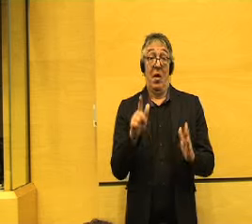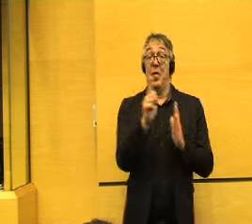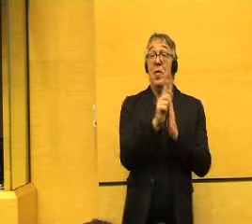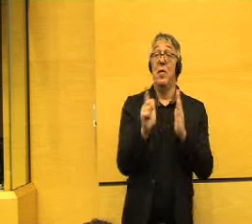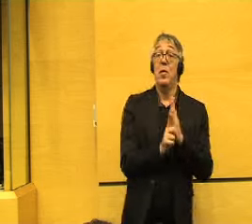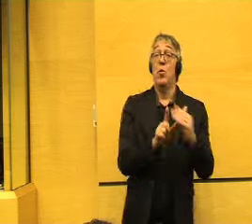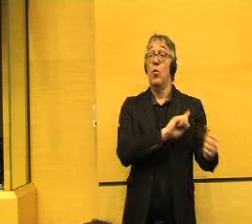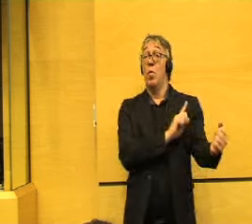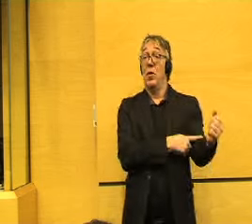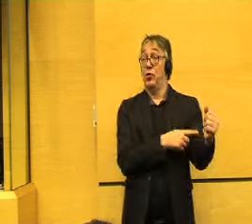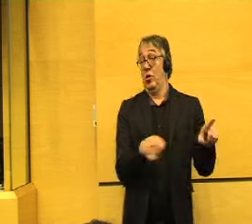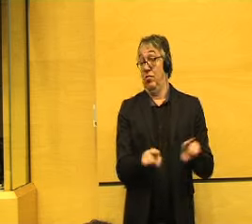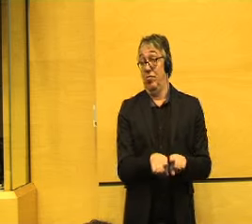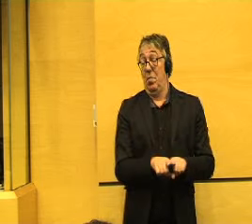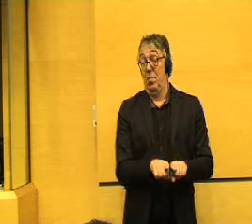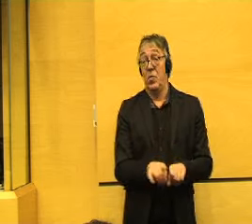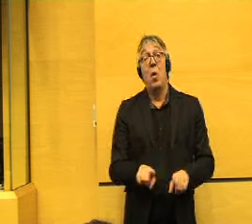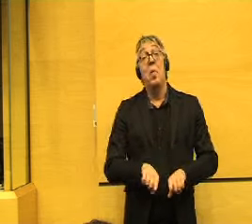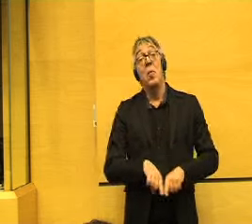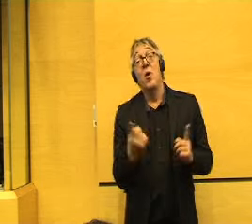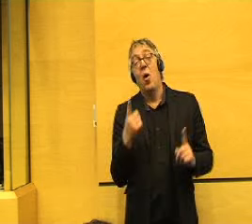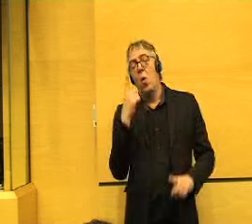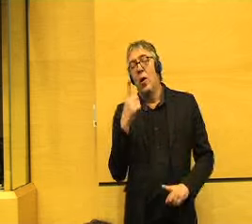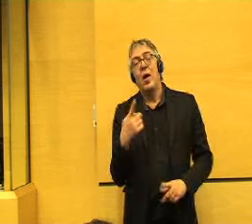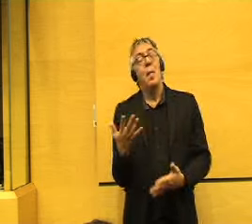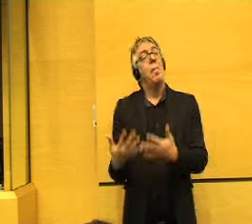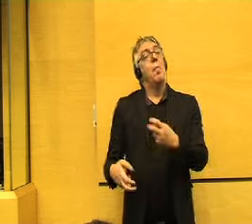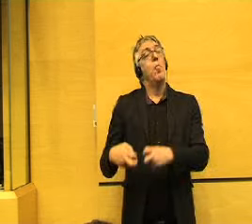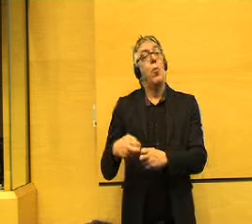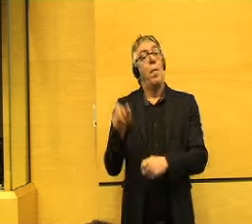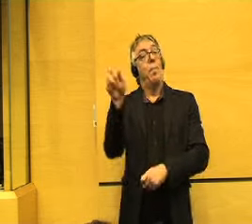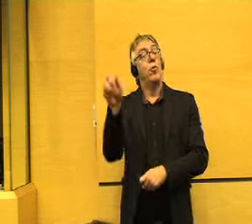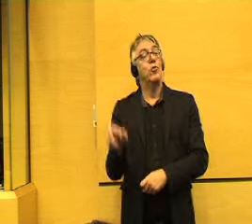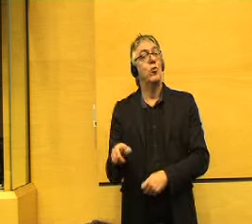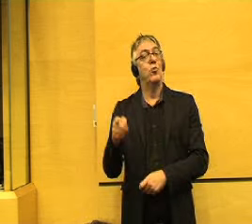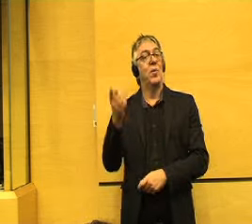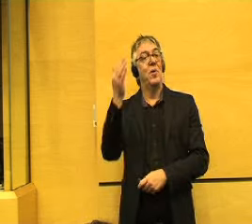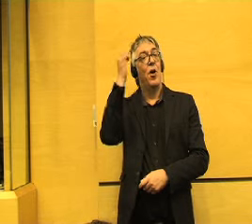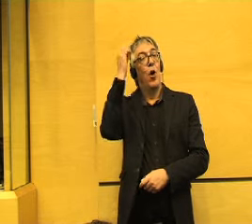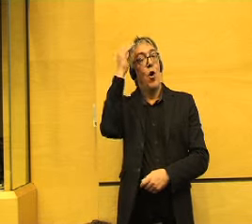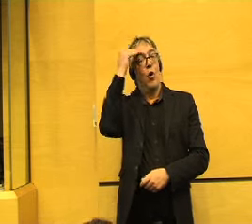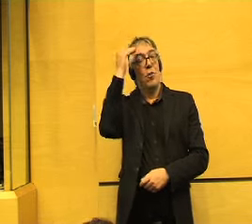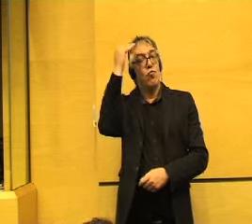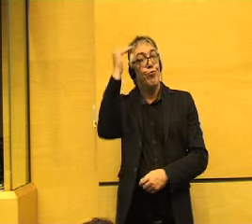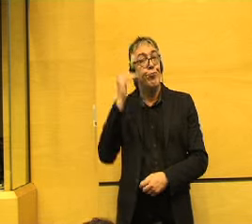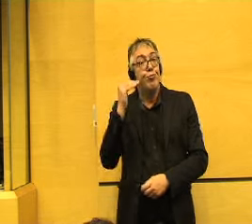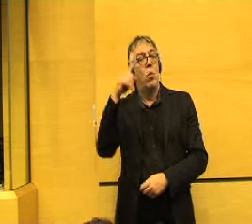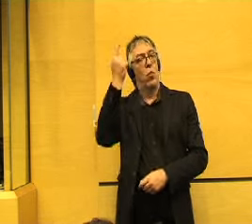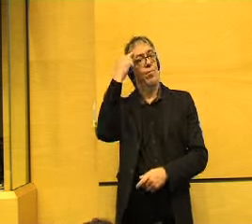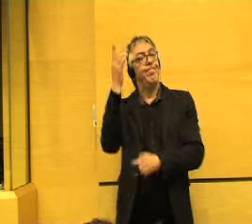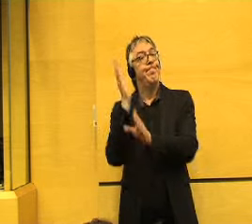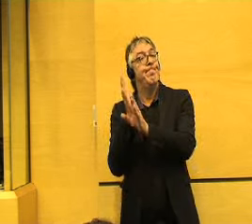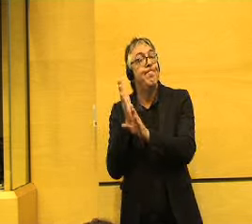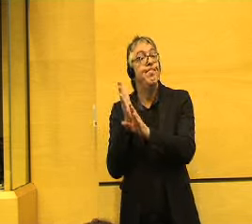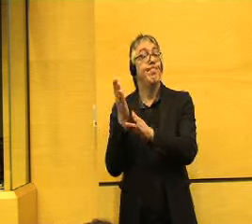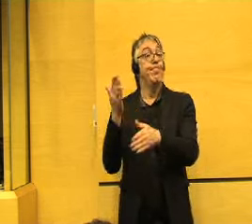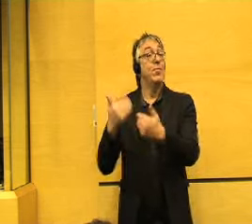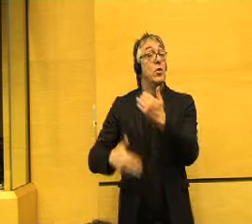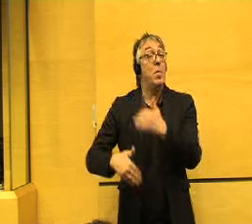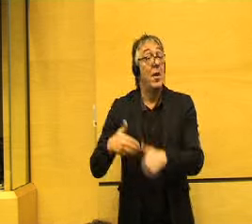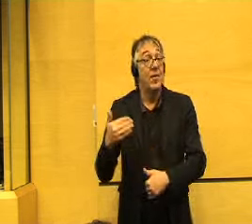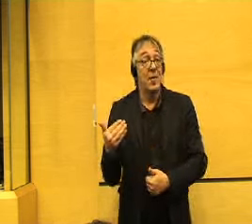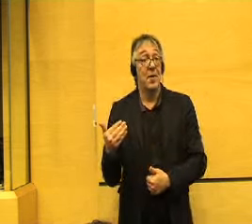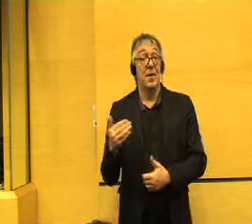Complication may arise when it comes to persons with mental and or intellectual disability.